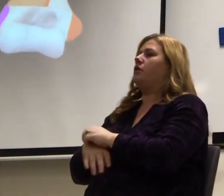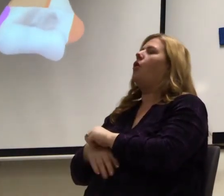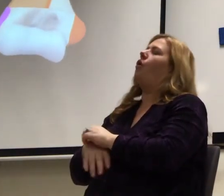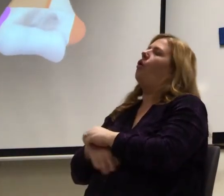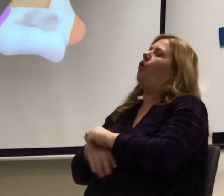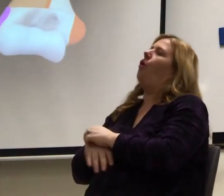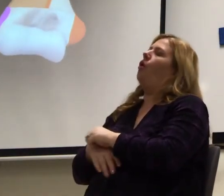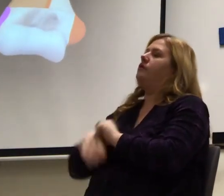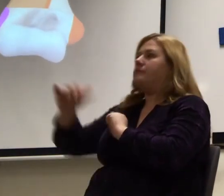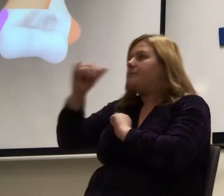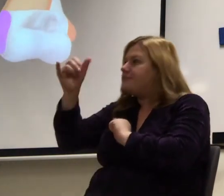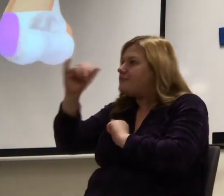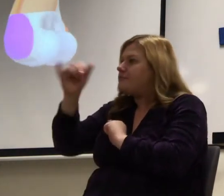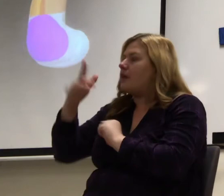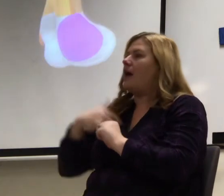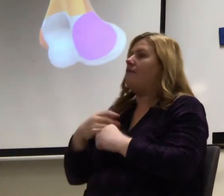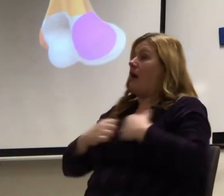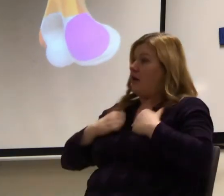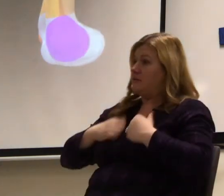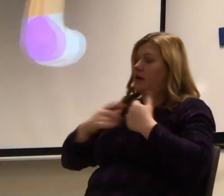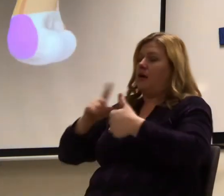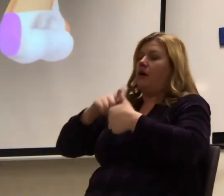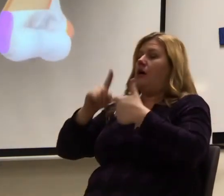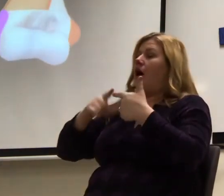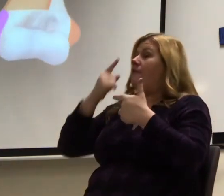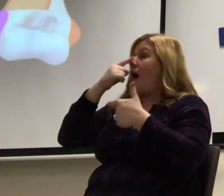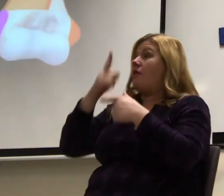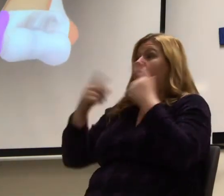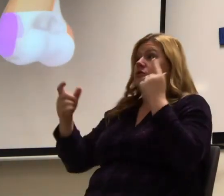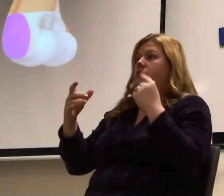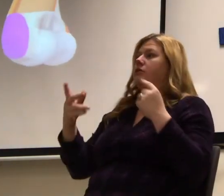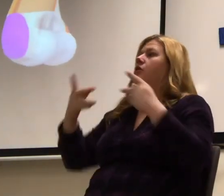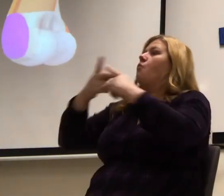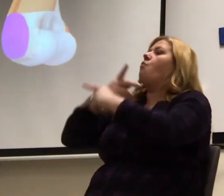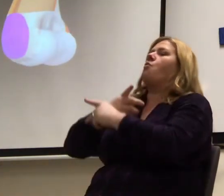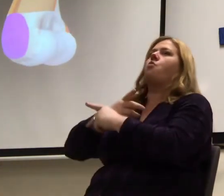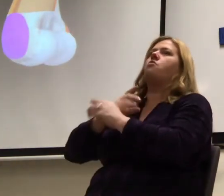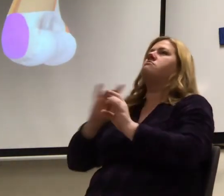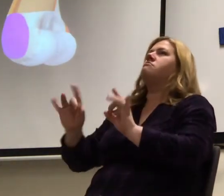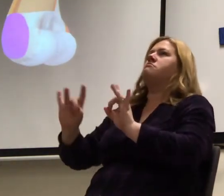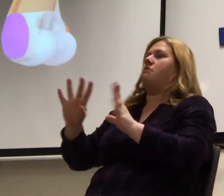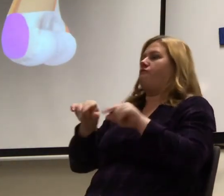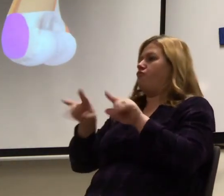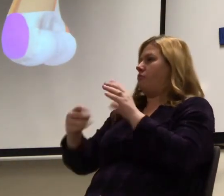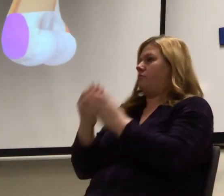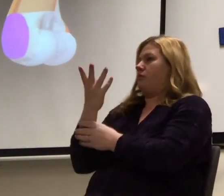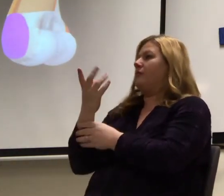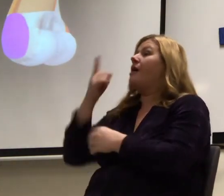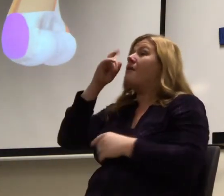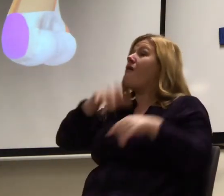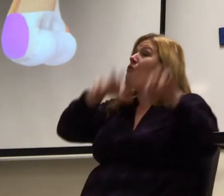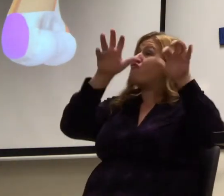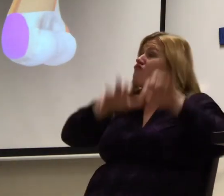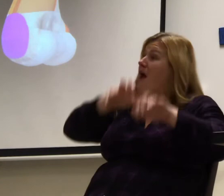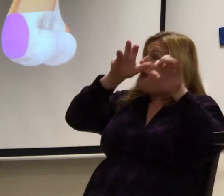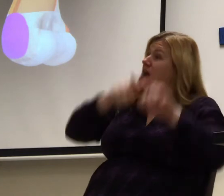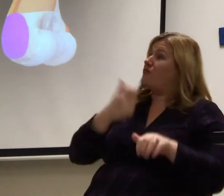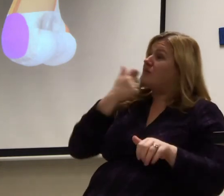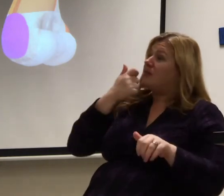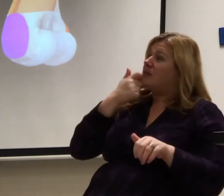It's not as knobby looking as the medial one. Well, anyways, there's a lot of wrist and digit